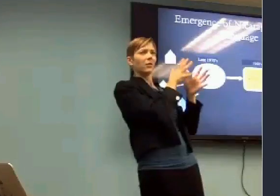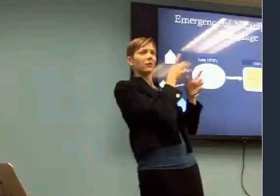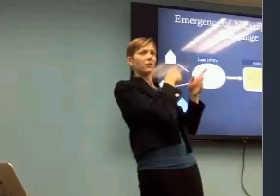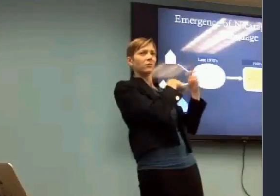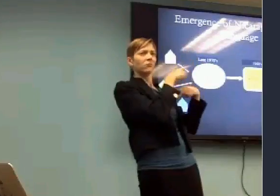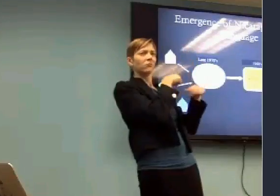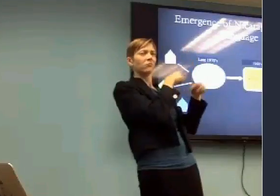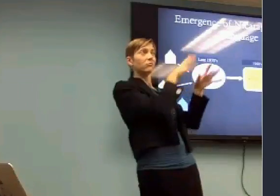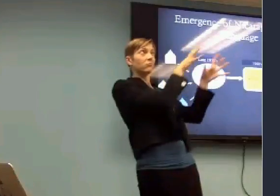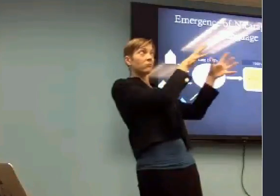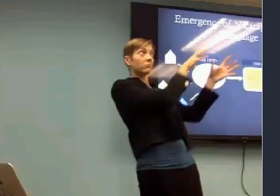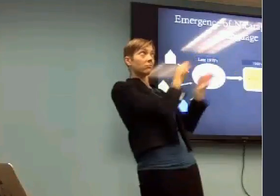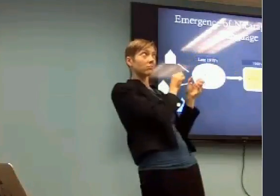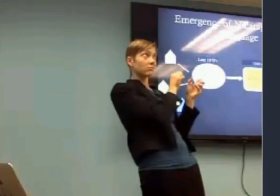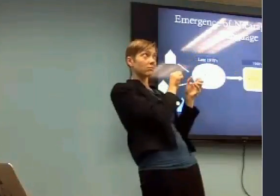some of their signs.